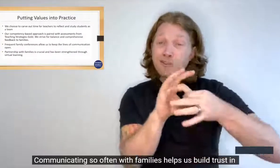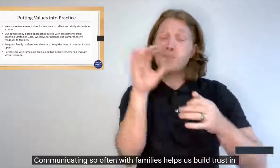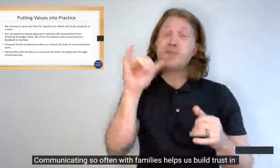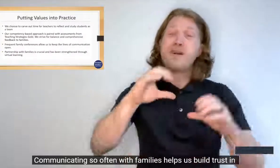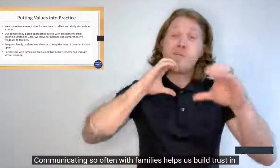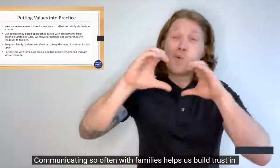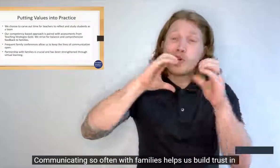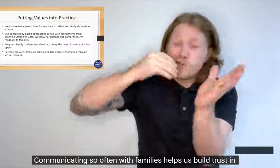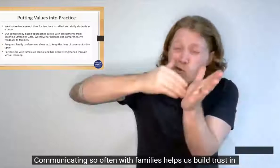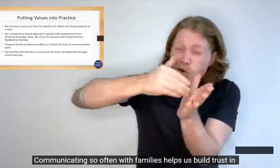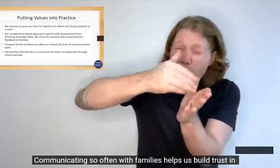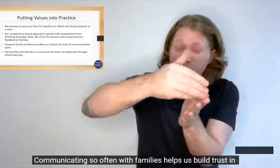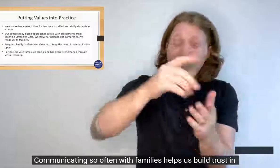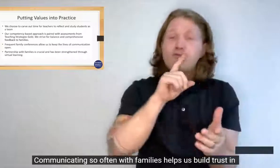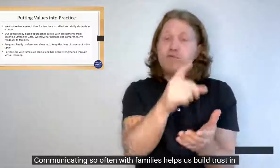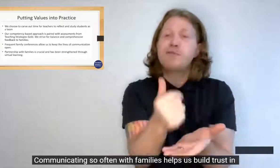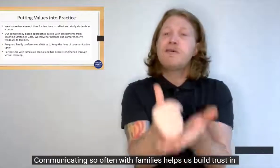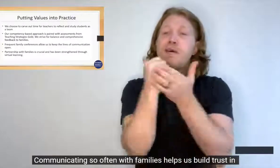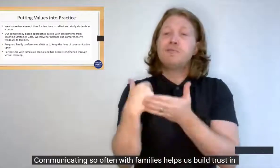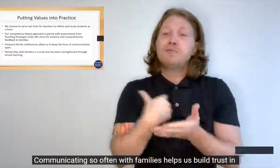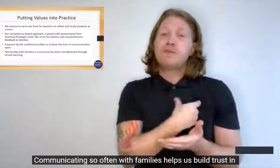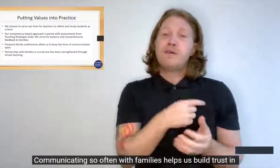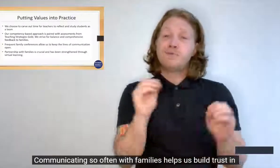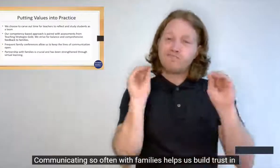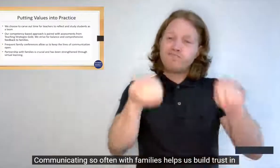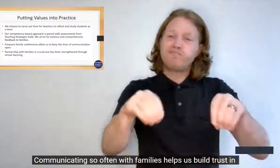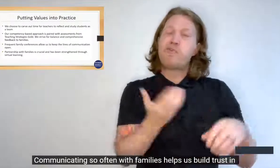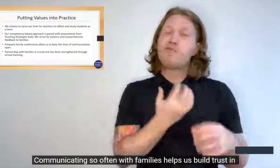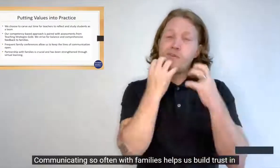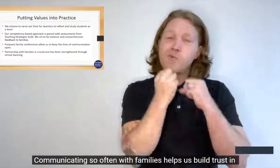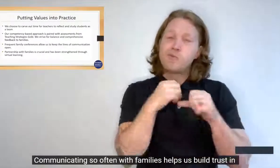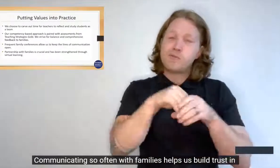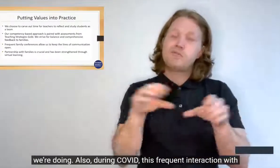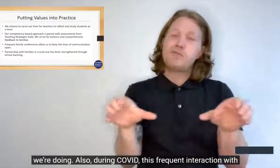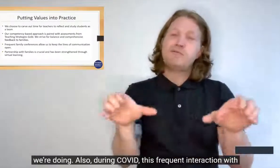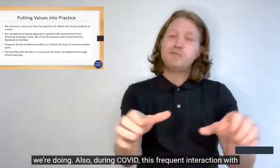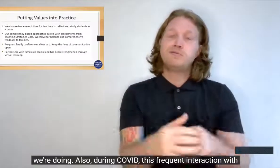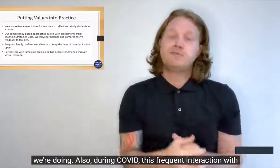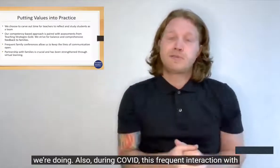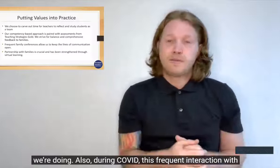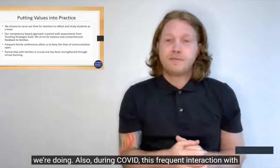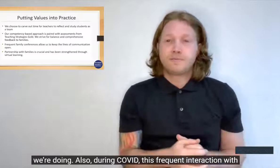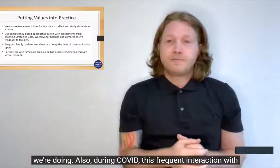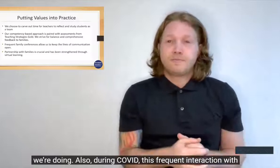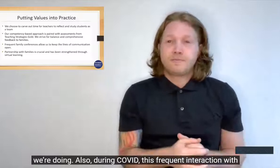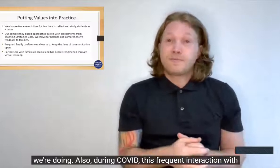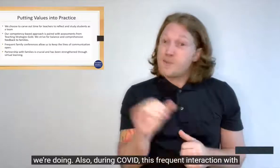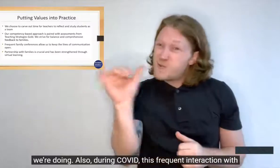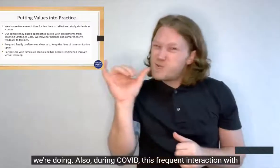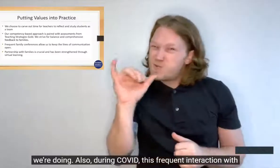Communicating often with families helps us build trust. and instill our values and show that our